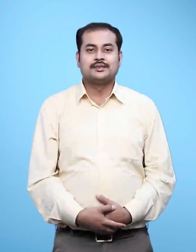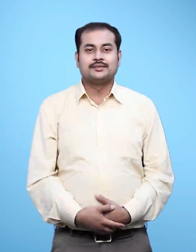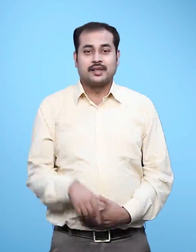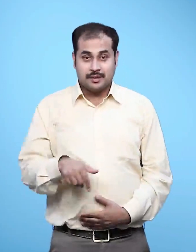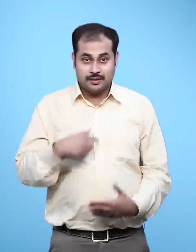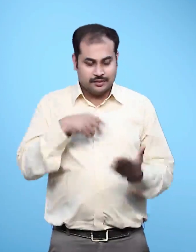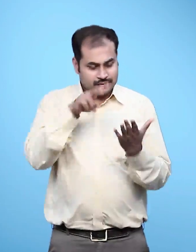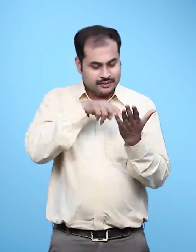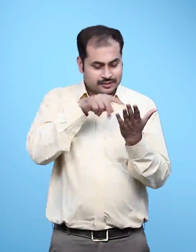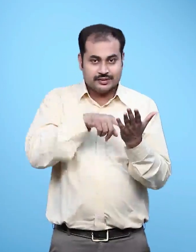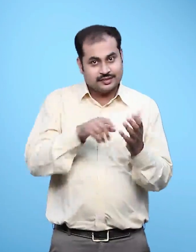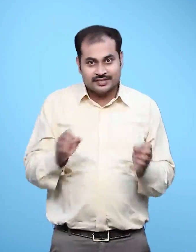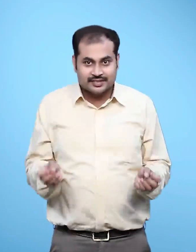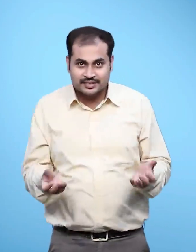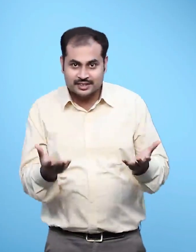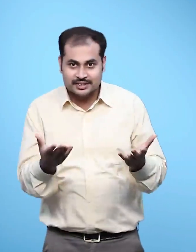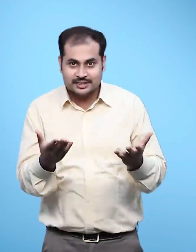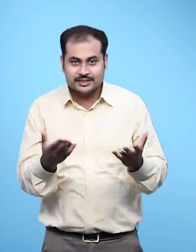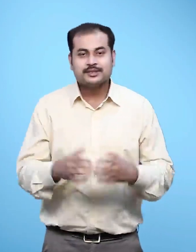Let's begin reading part 1 questions.